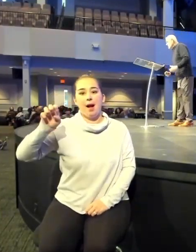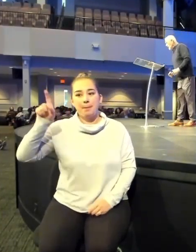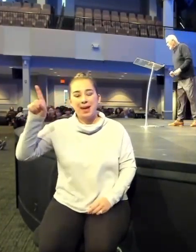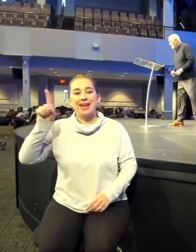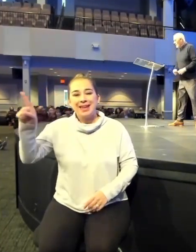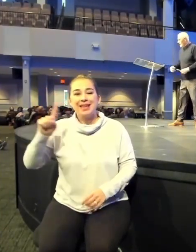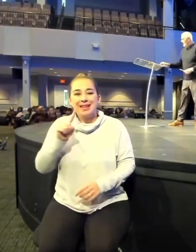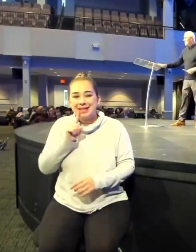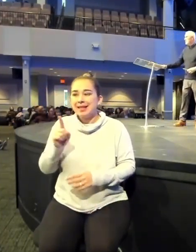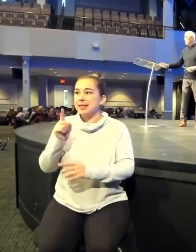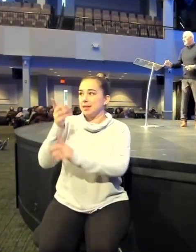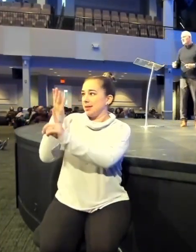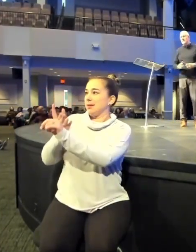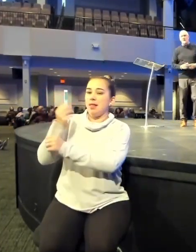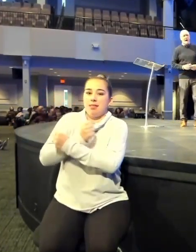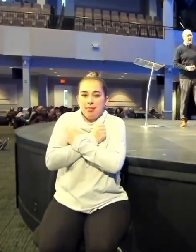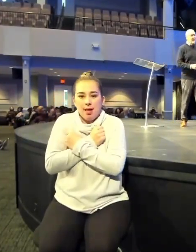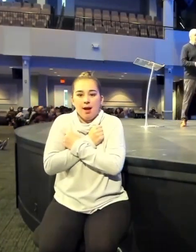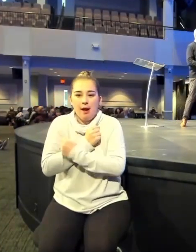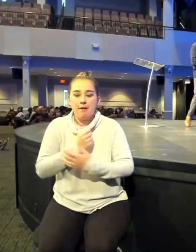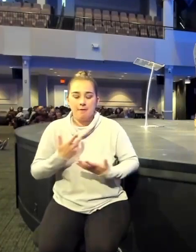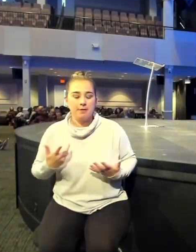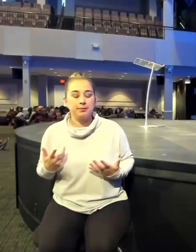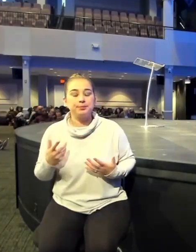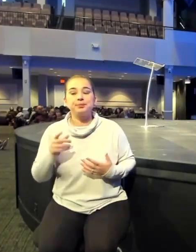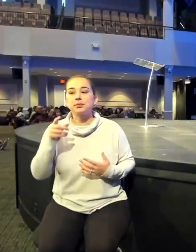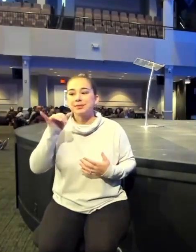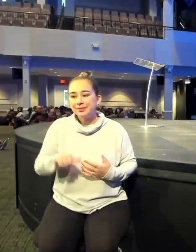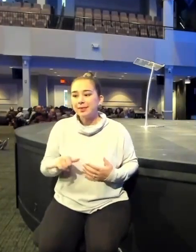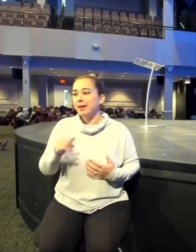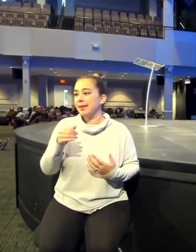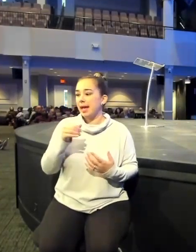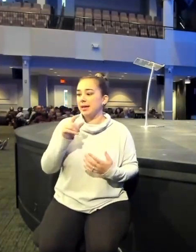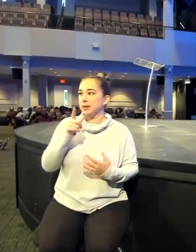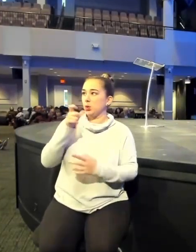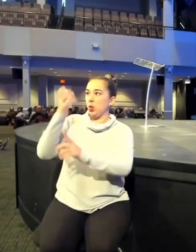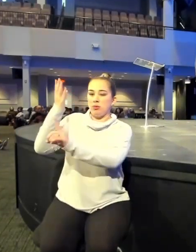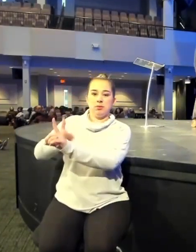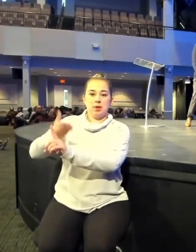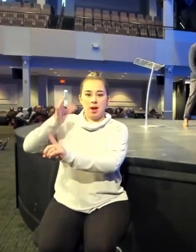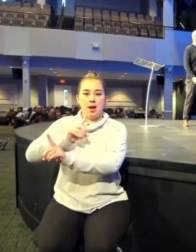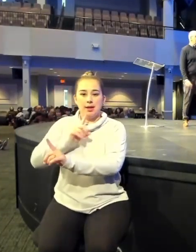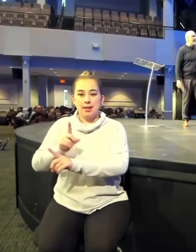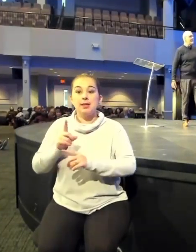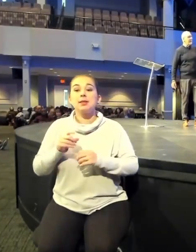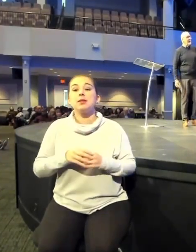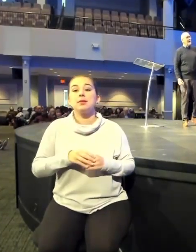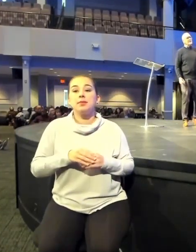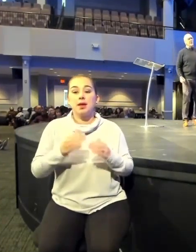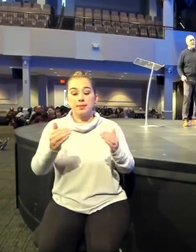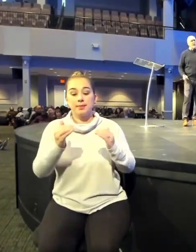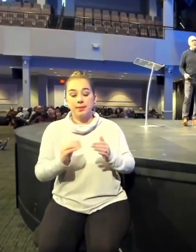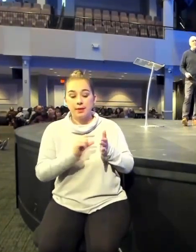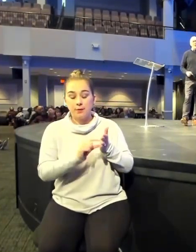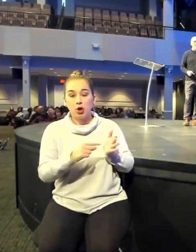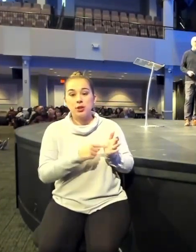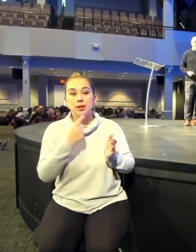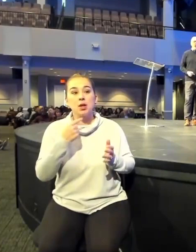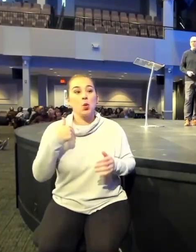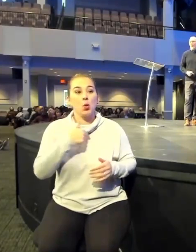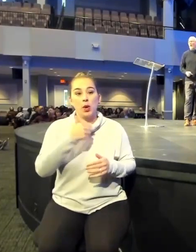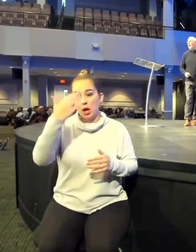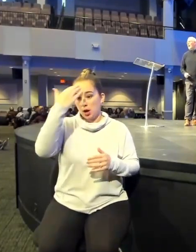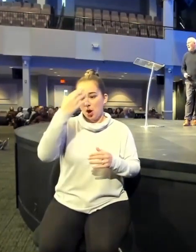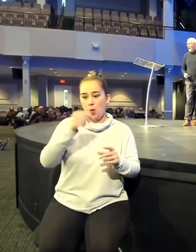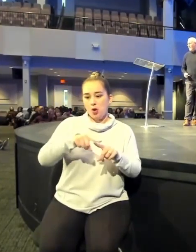essence of his nature is the essence of love. It is who, in fact, he is, continuing on in the same chapter. And so we know and rely